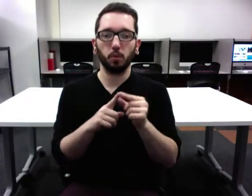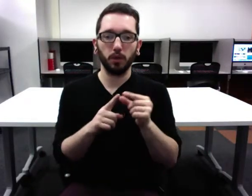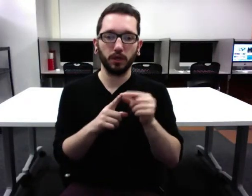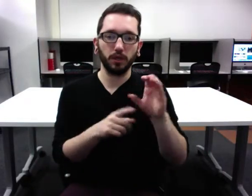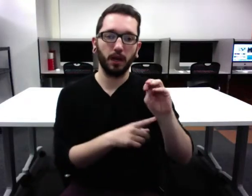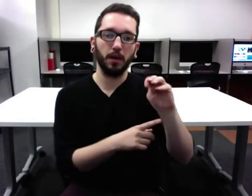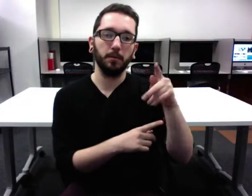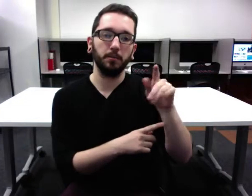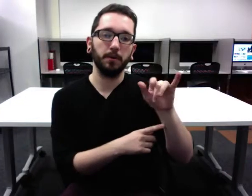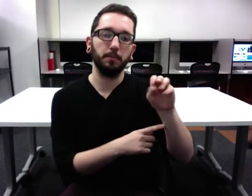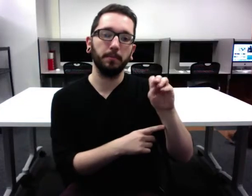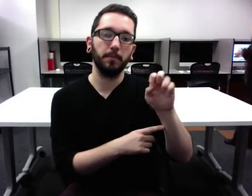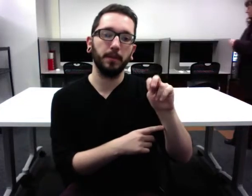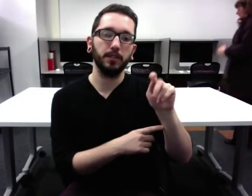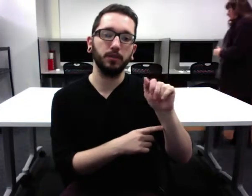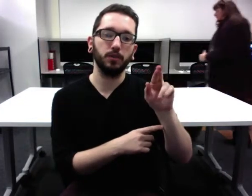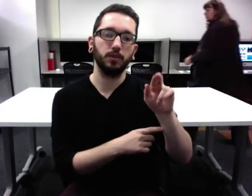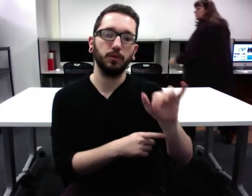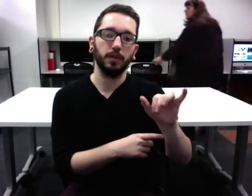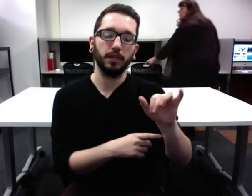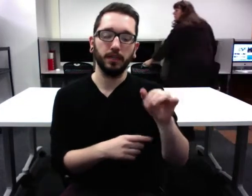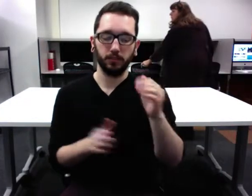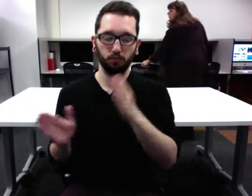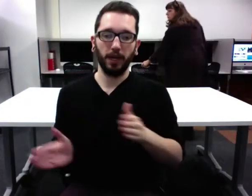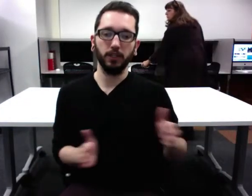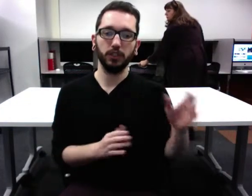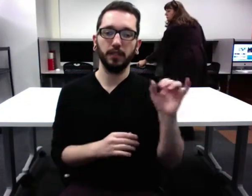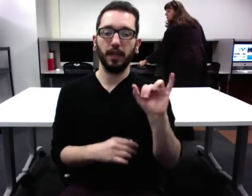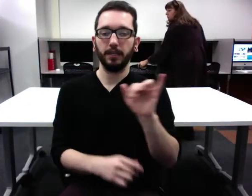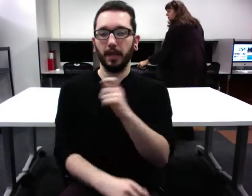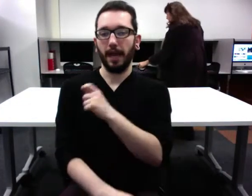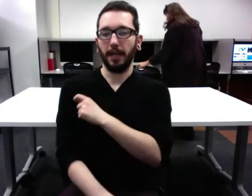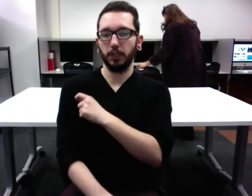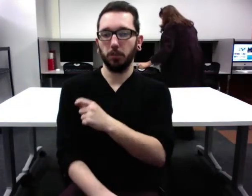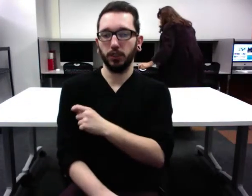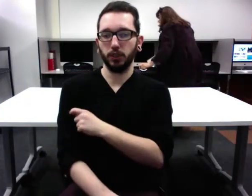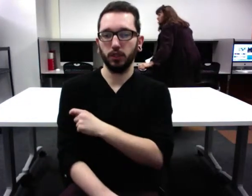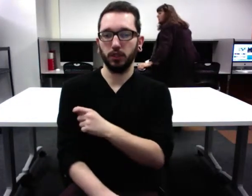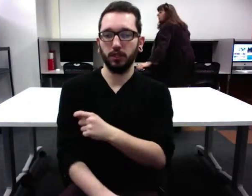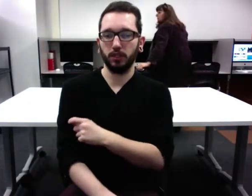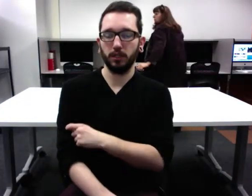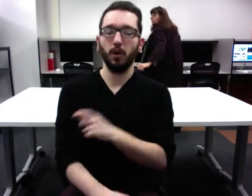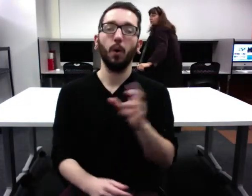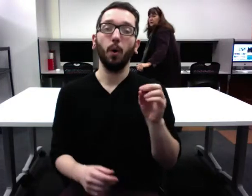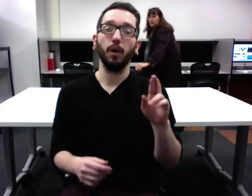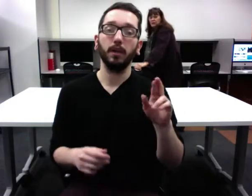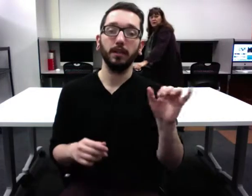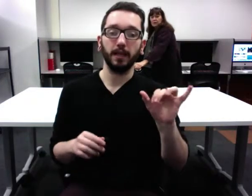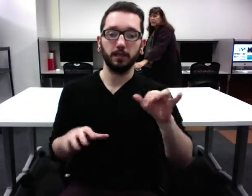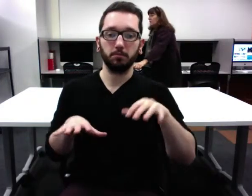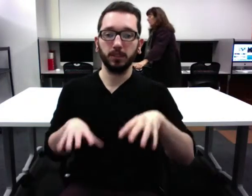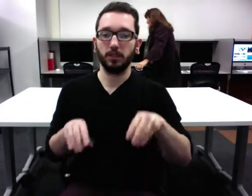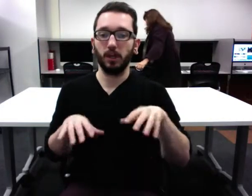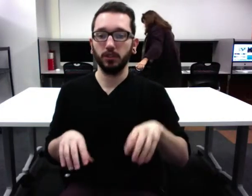these strategies, like acupuncture, like massage, when these are used in combination with or